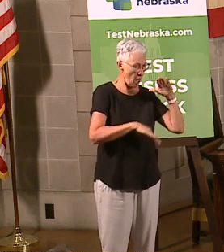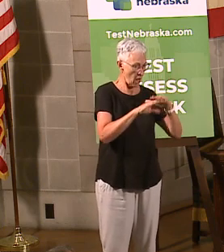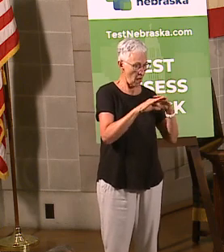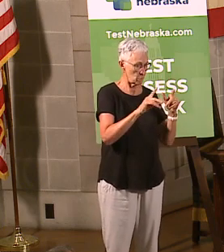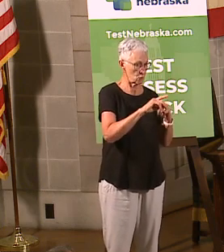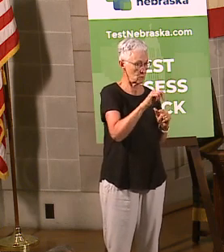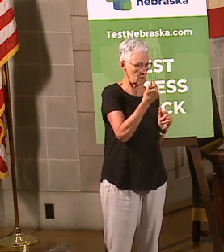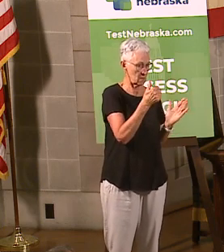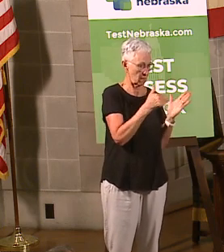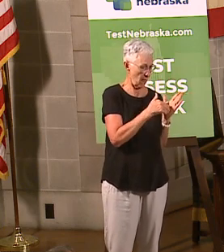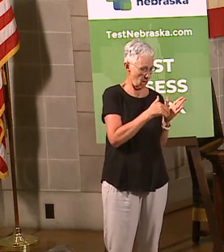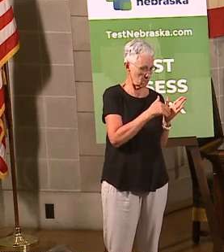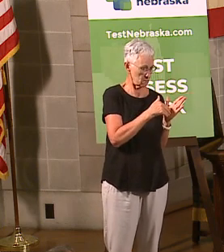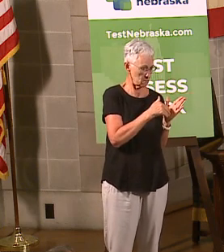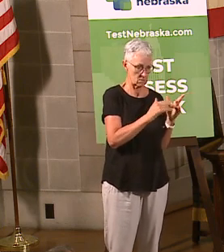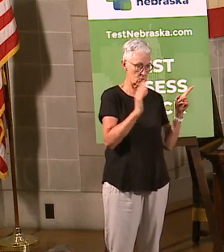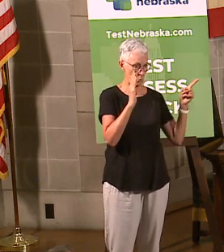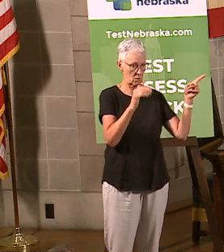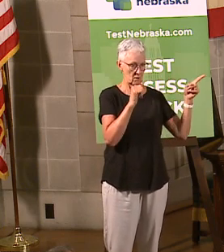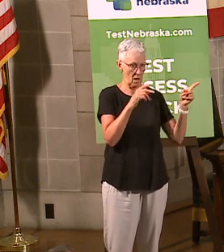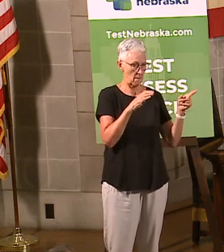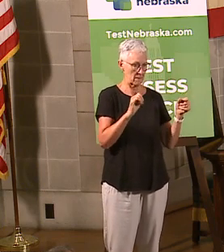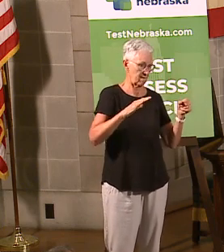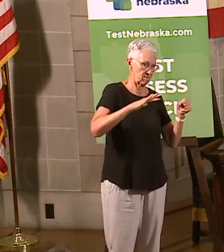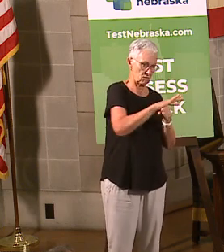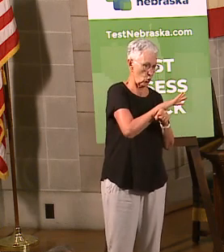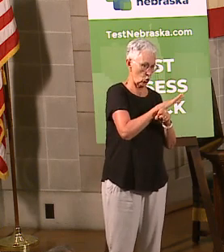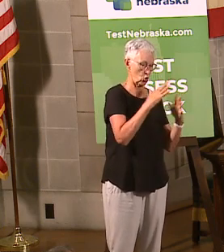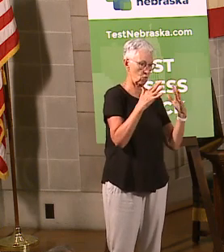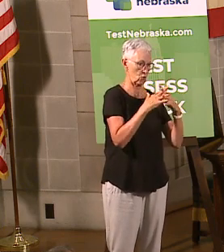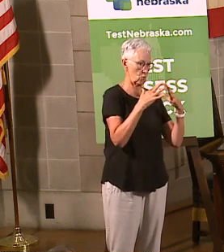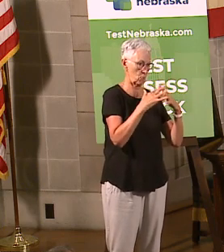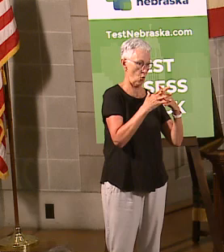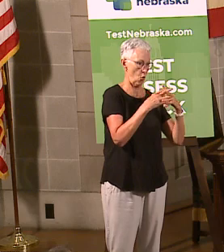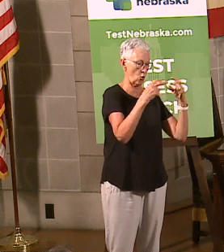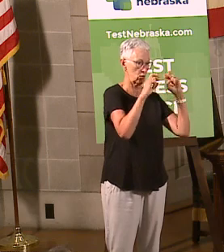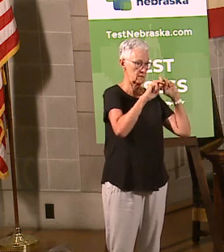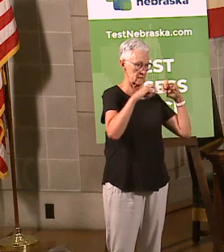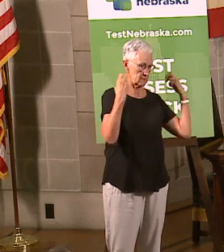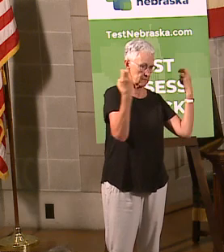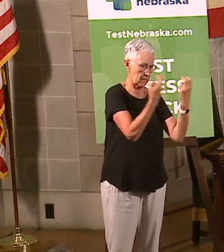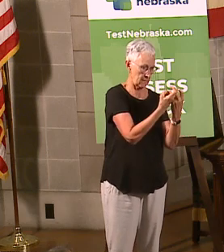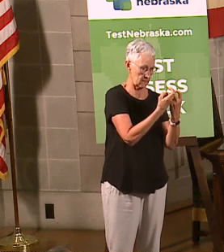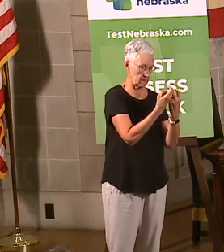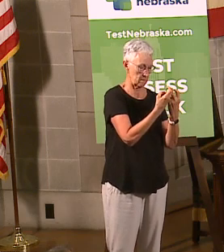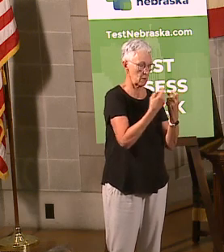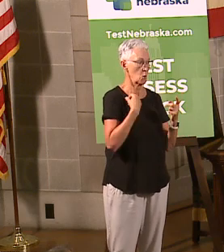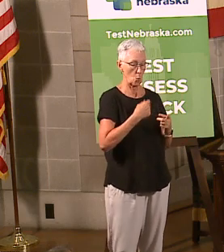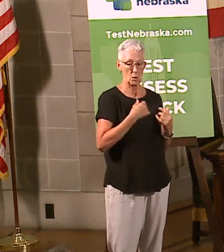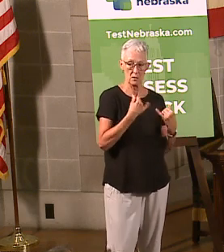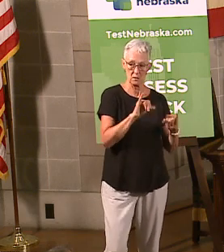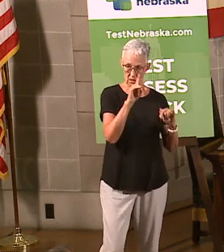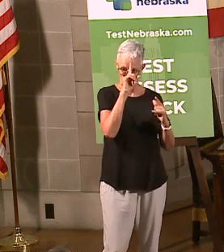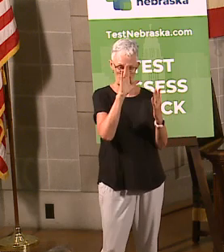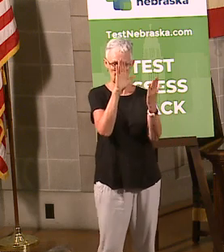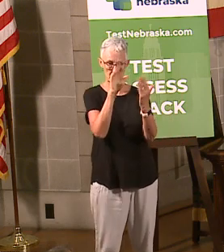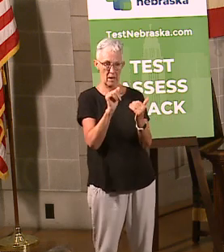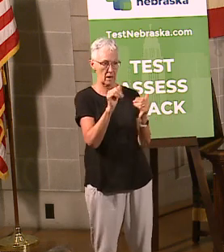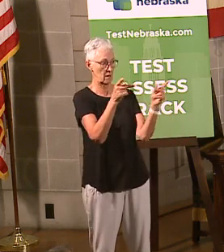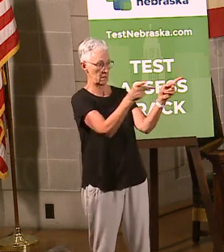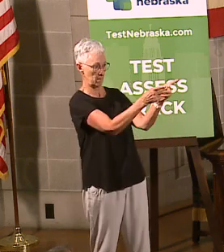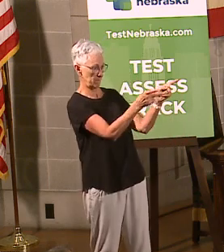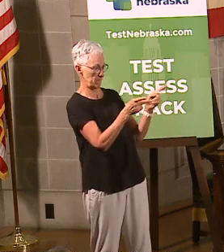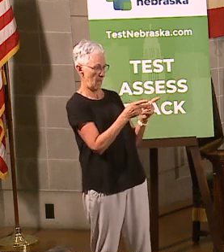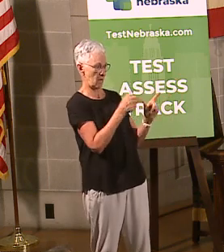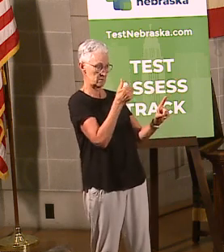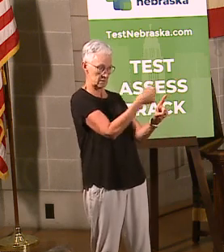would not be a full football stadium at this point. However, even with this, we're still expecting venues to manage this around social distancing, and they still